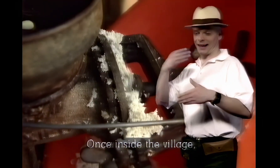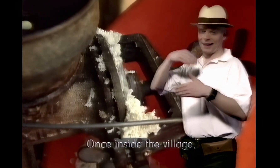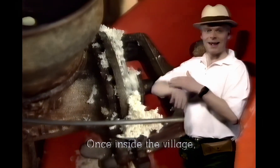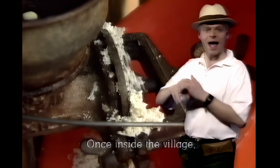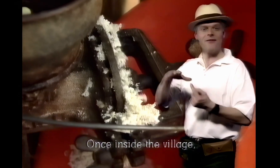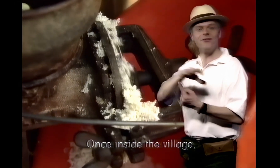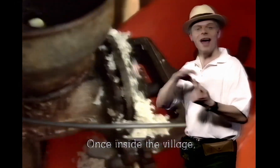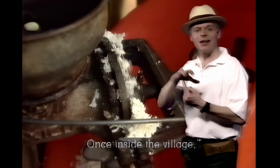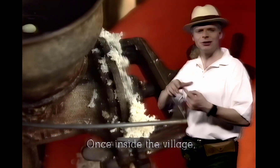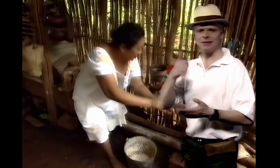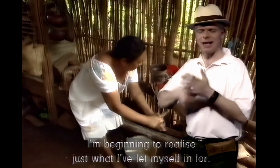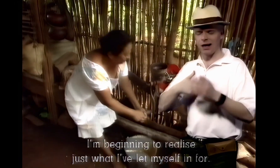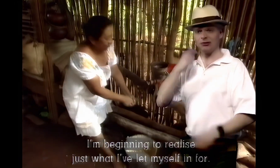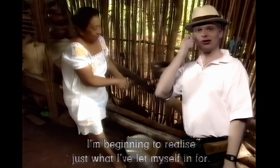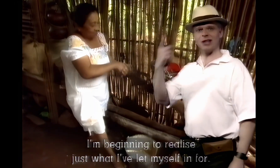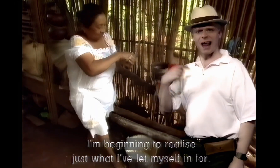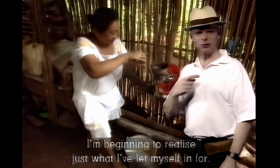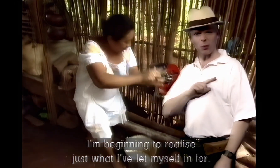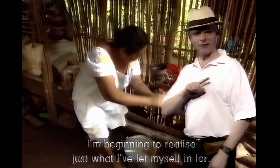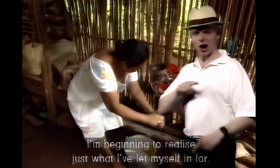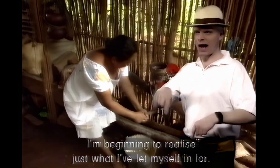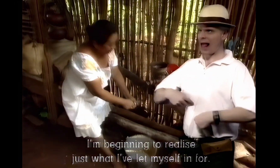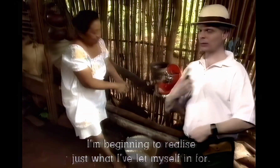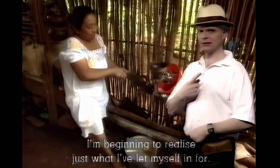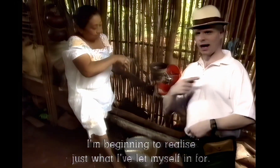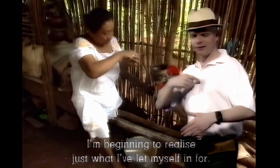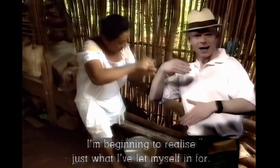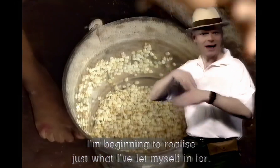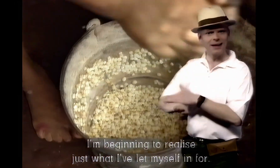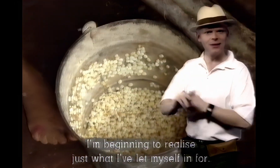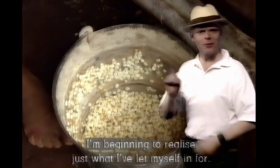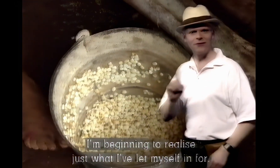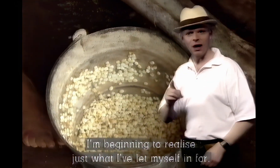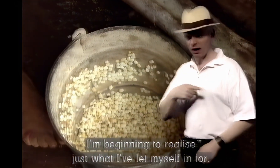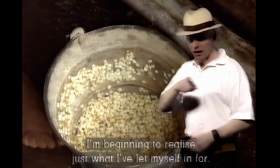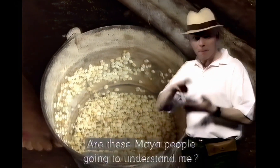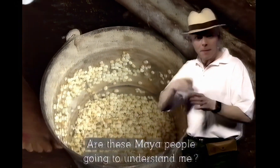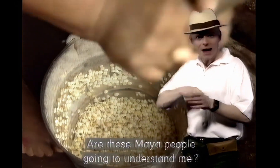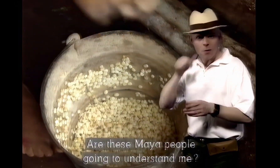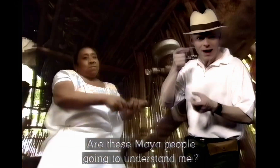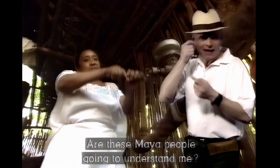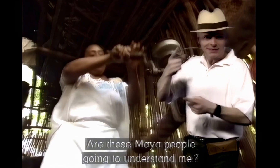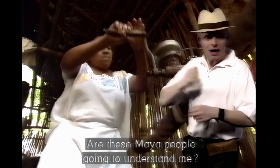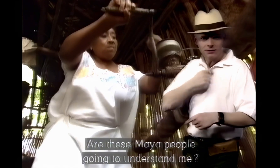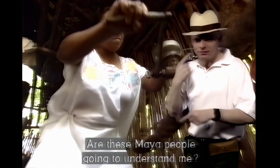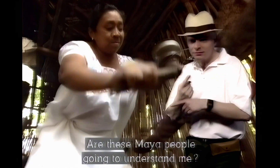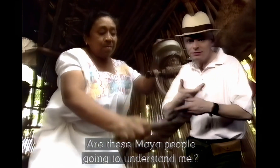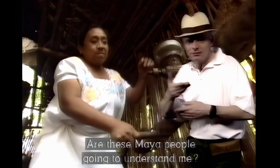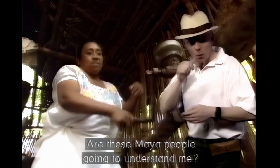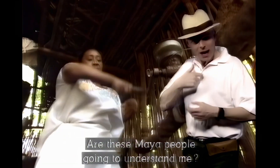Once inside the village, I'm beginning to realize just what I've let myself in for. Are these Maya people going to understand me? Will